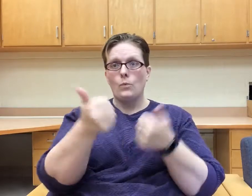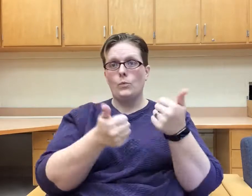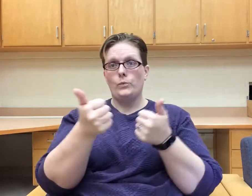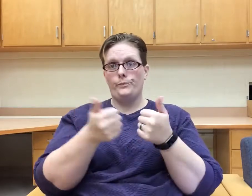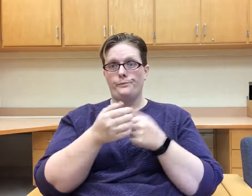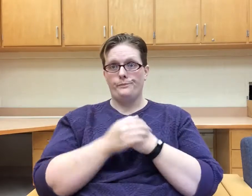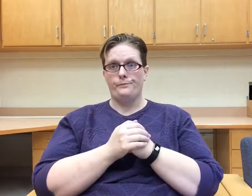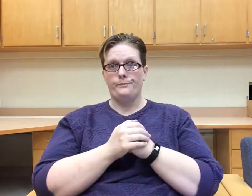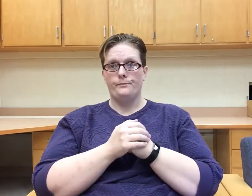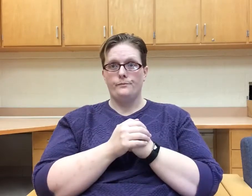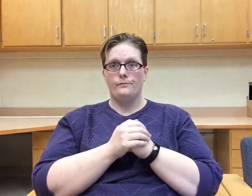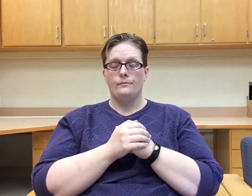in.